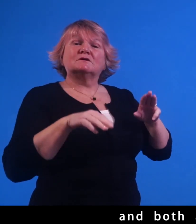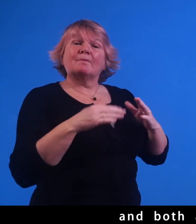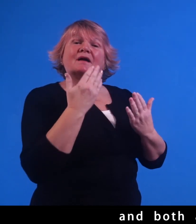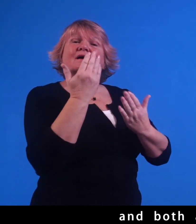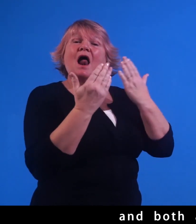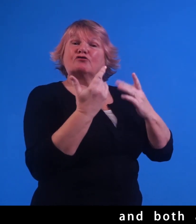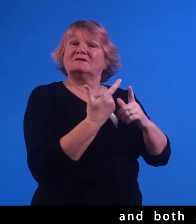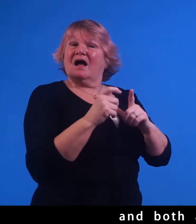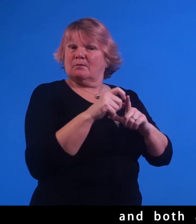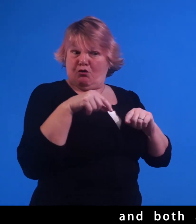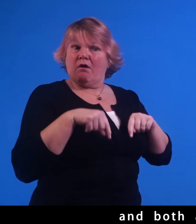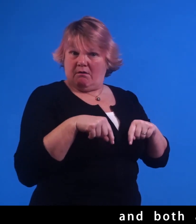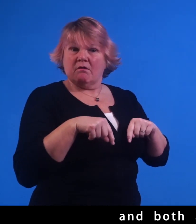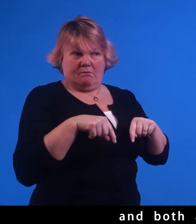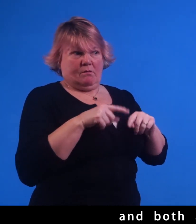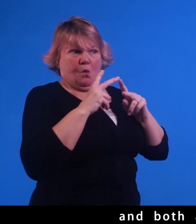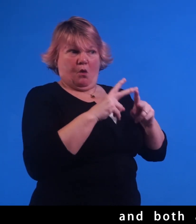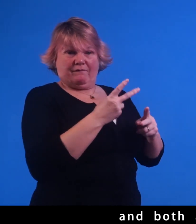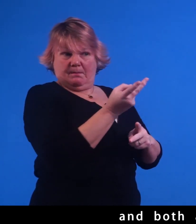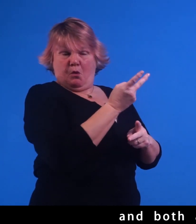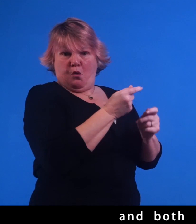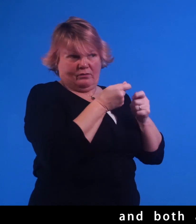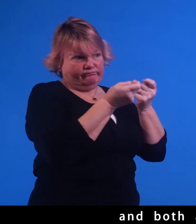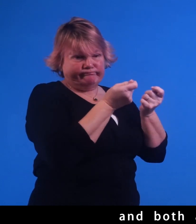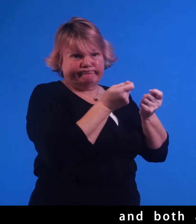And both are in the care of Museums and Galleries Edinburgh.